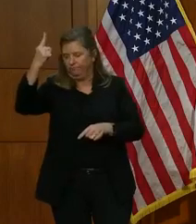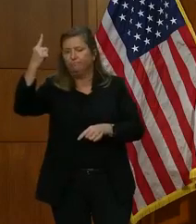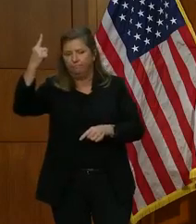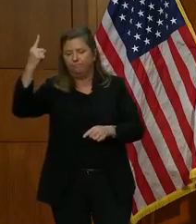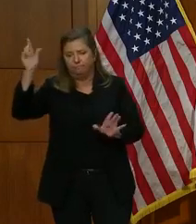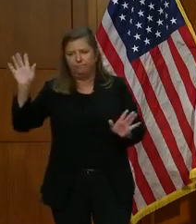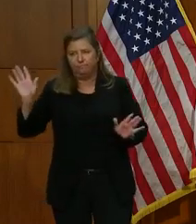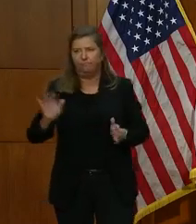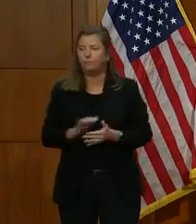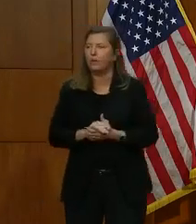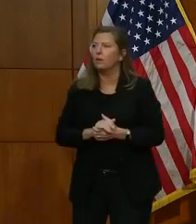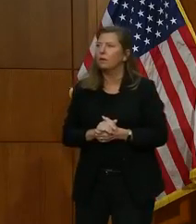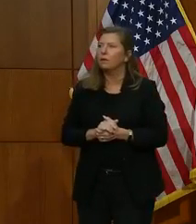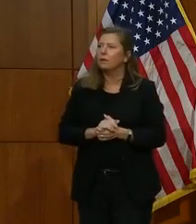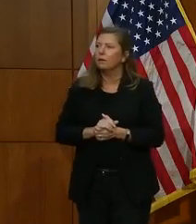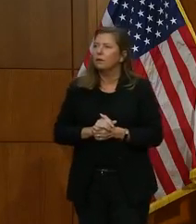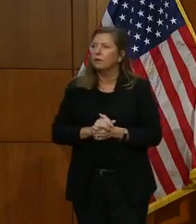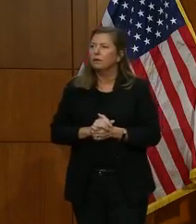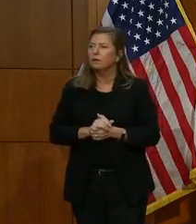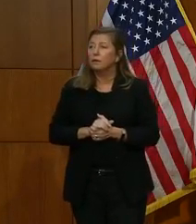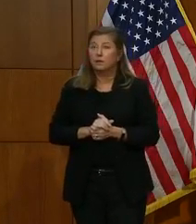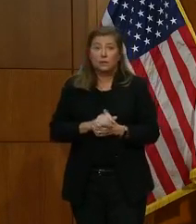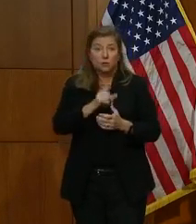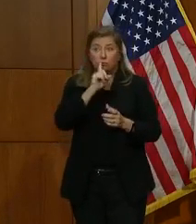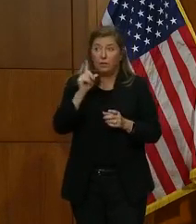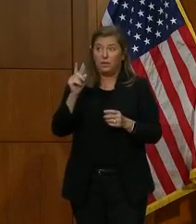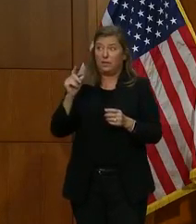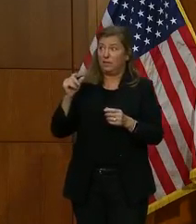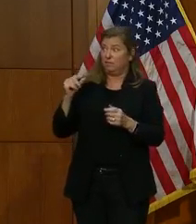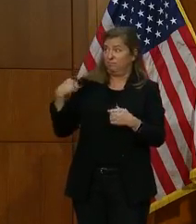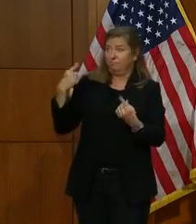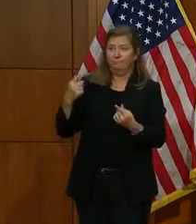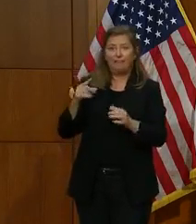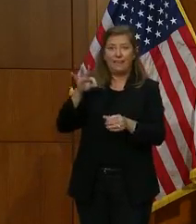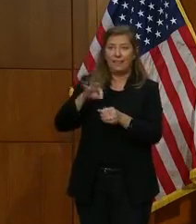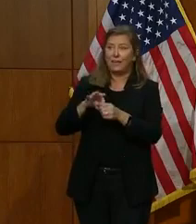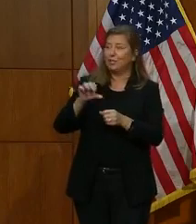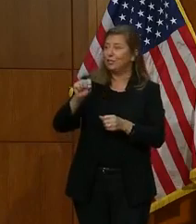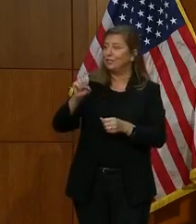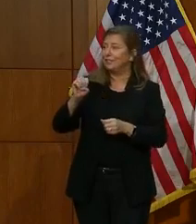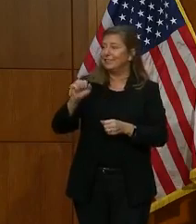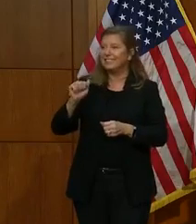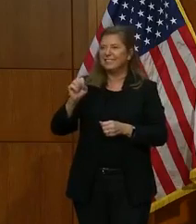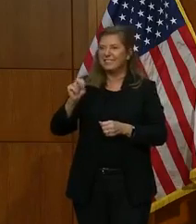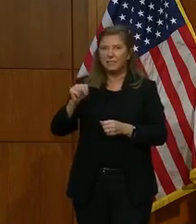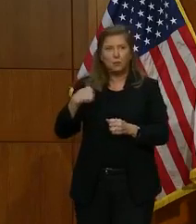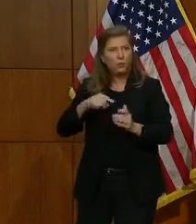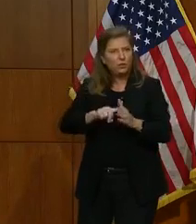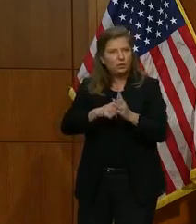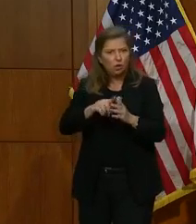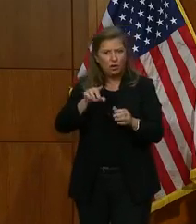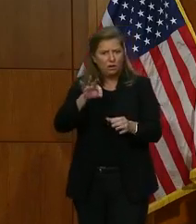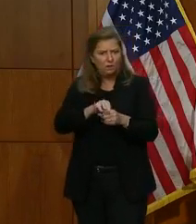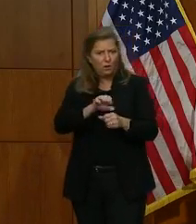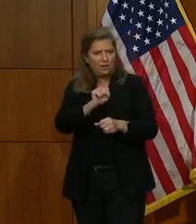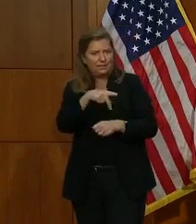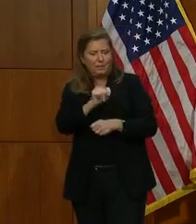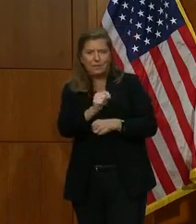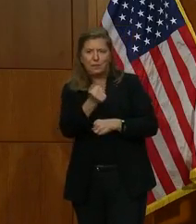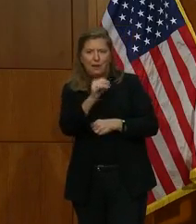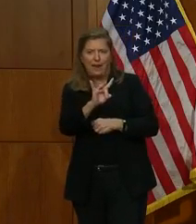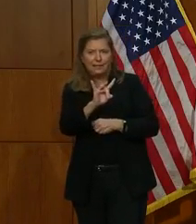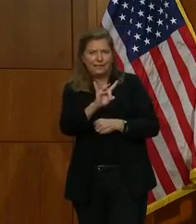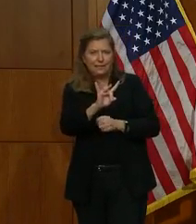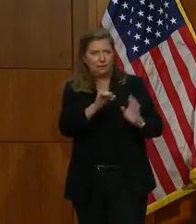of. And I think that it's been really an election season. Virginia's been voting since September 18th. We've